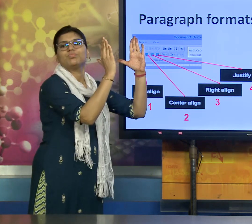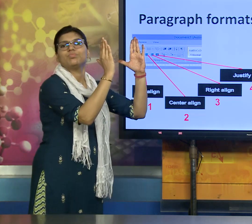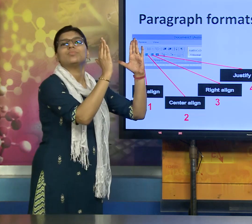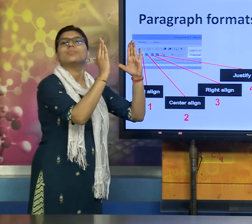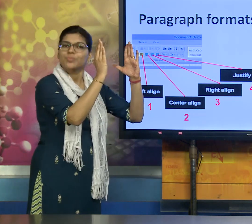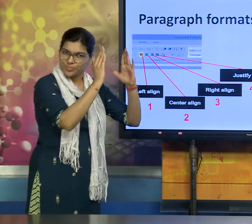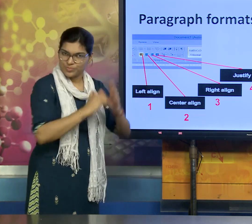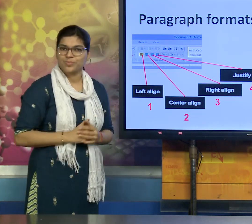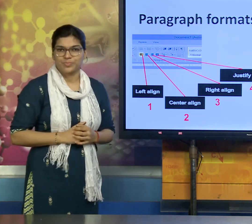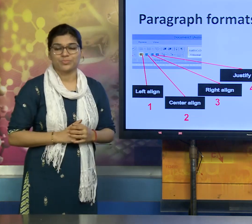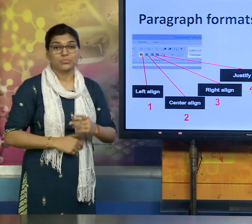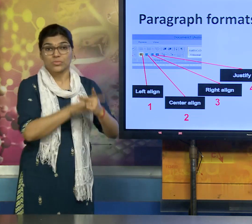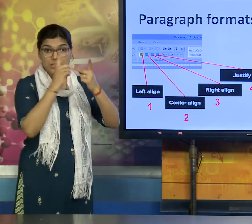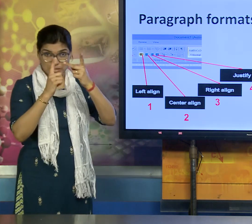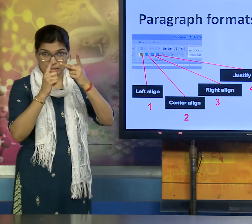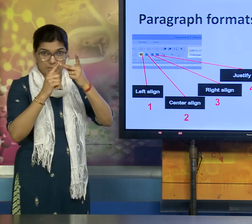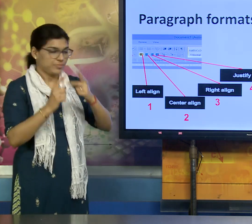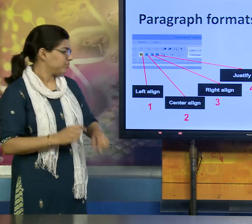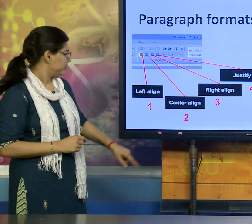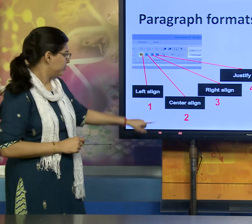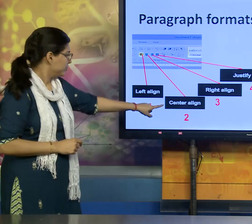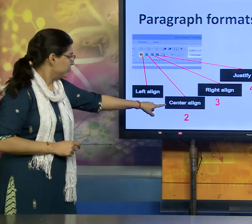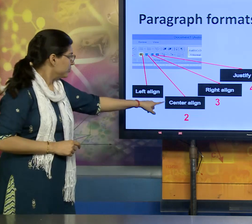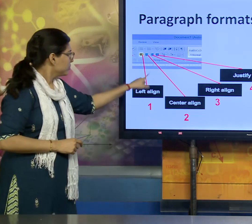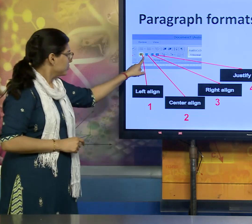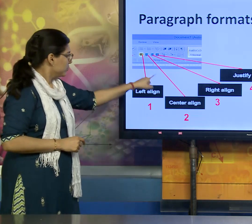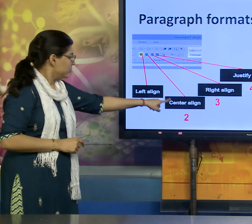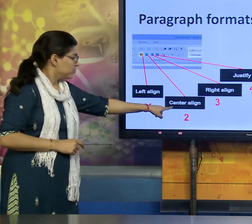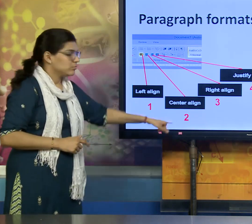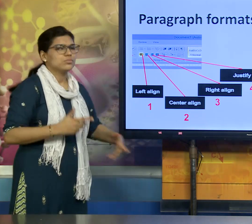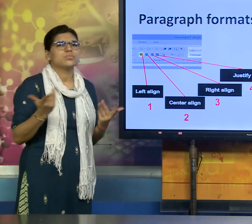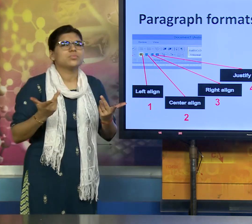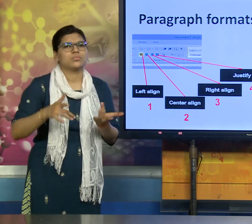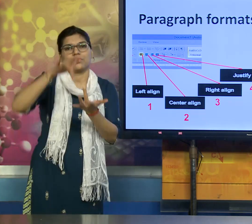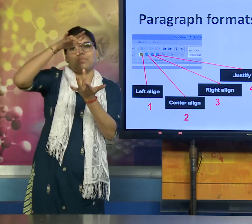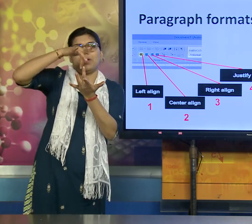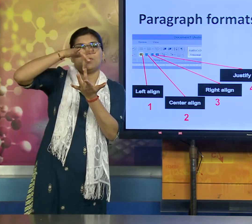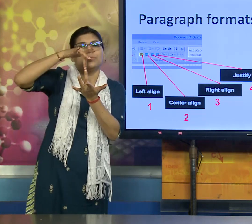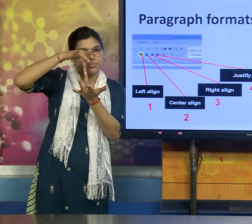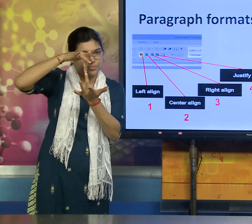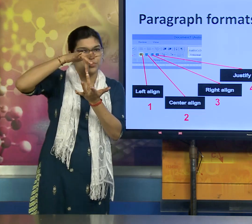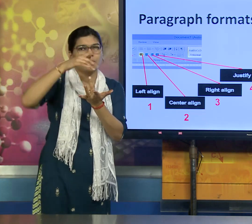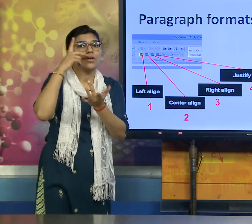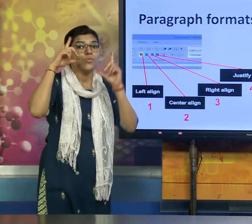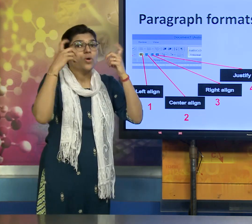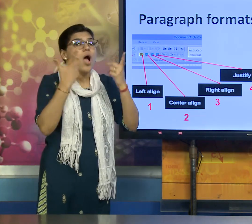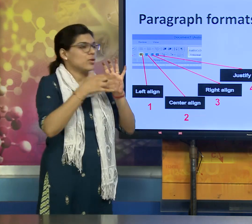the left side. The text will get appear on the left. Similarly, the